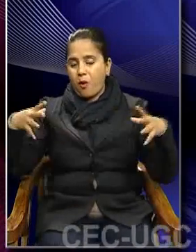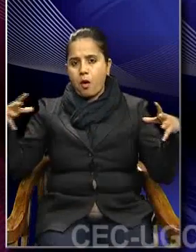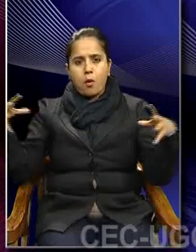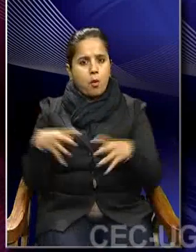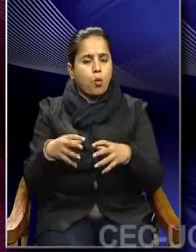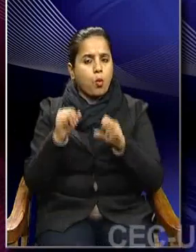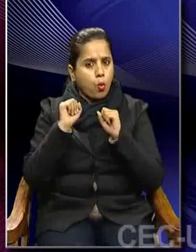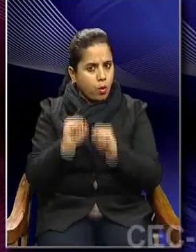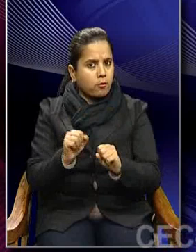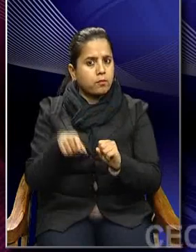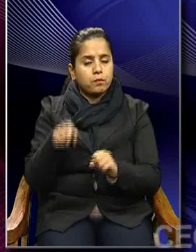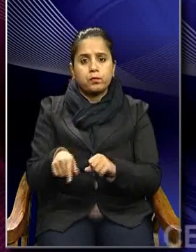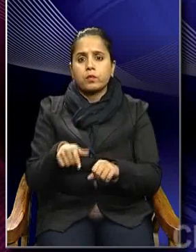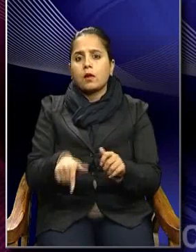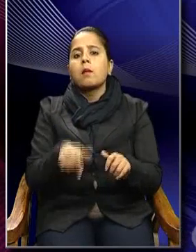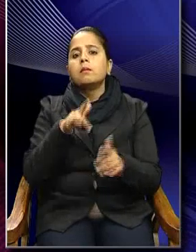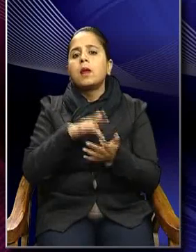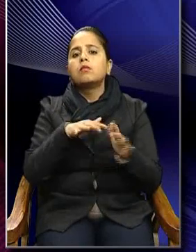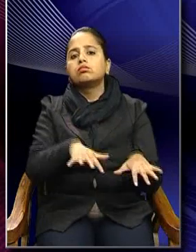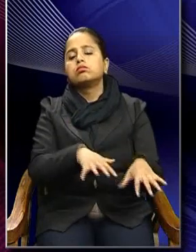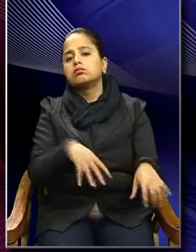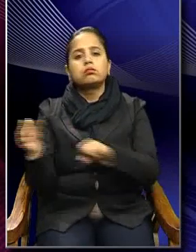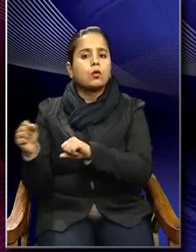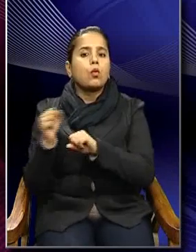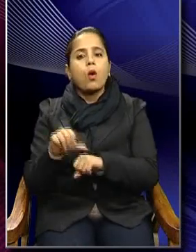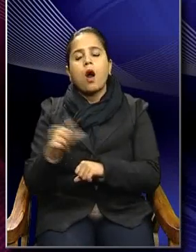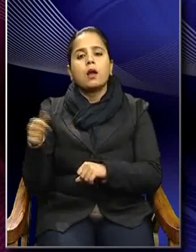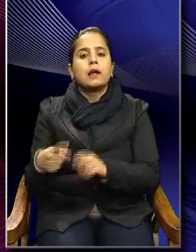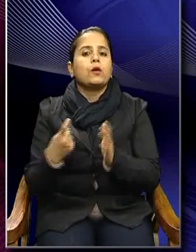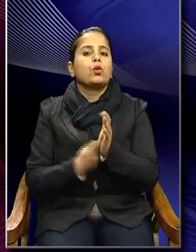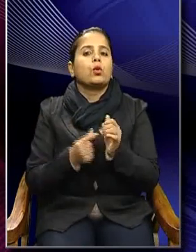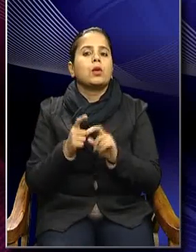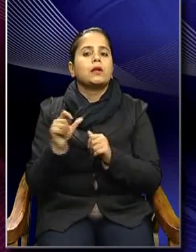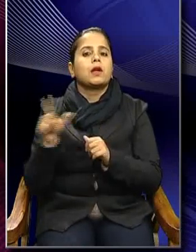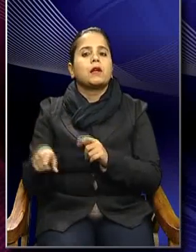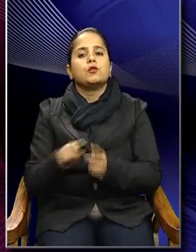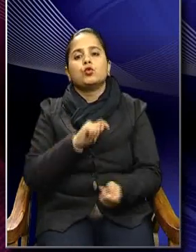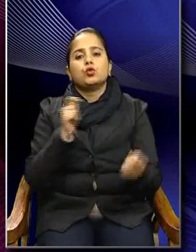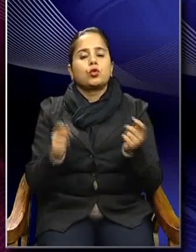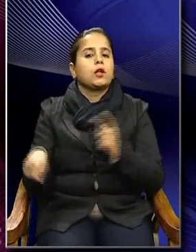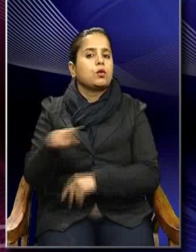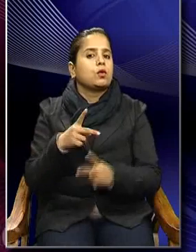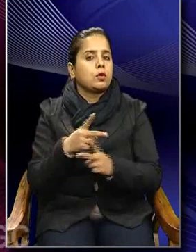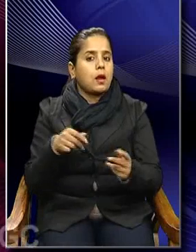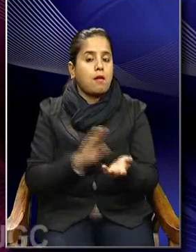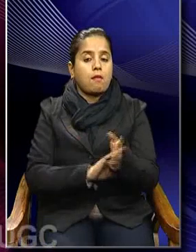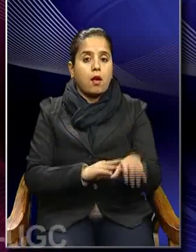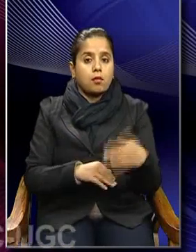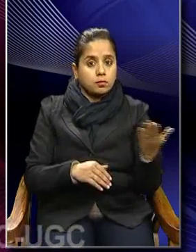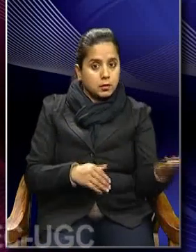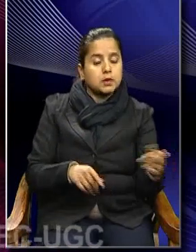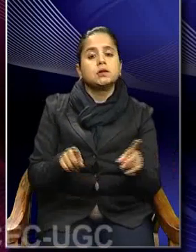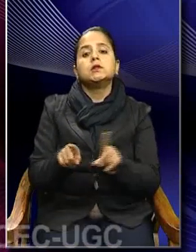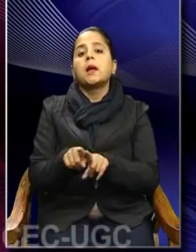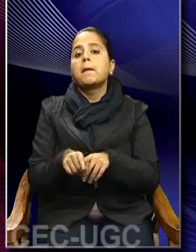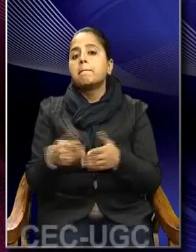is increasingly being taken over by the radical revolutions of the left as well